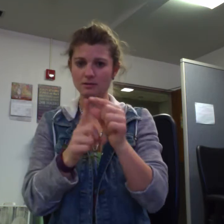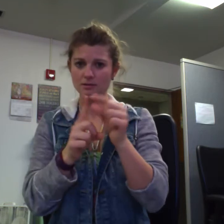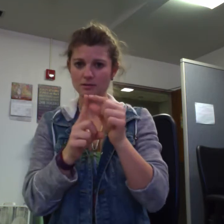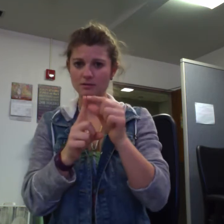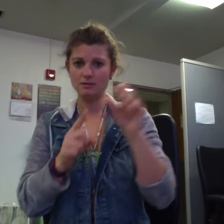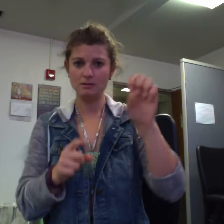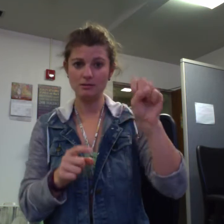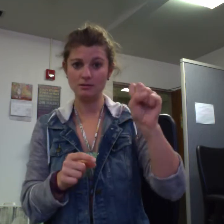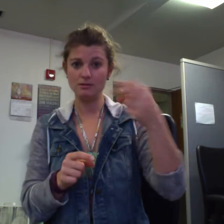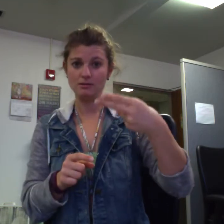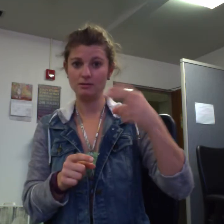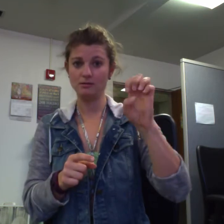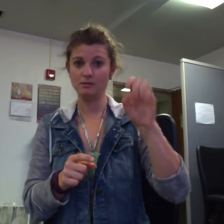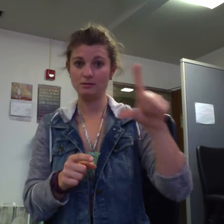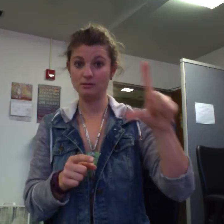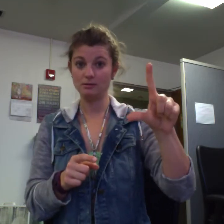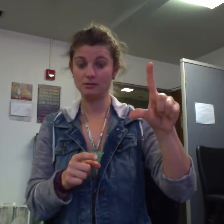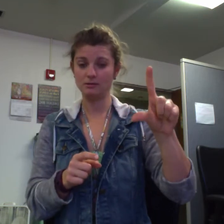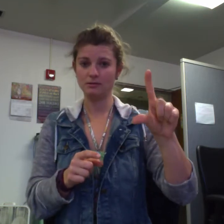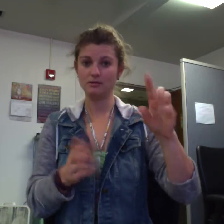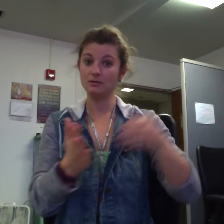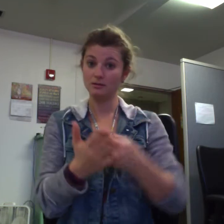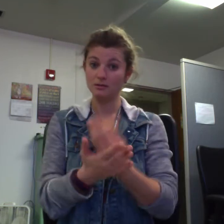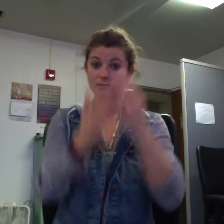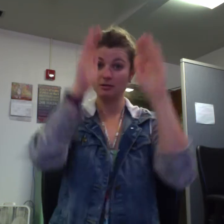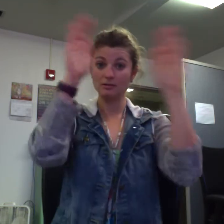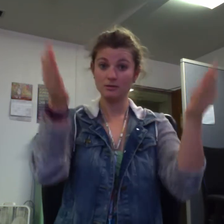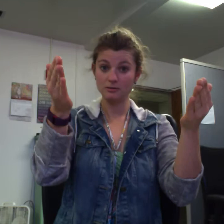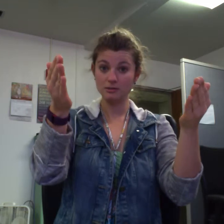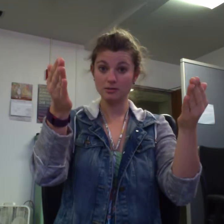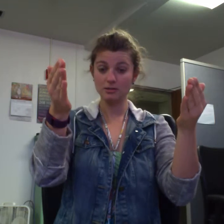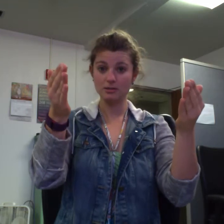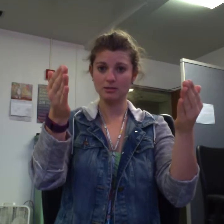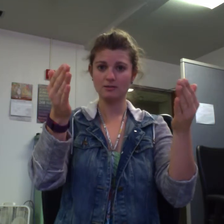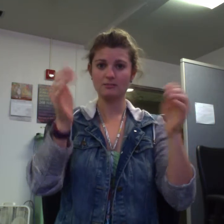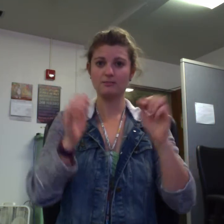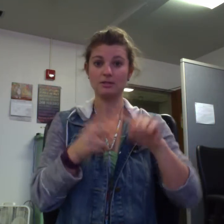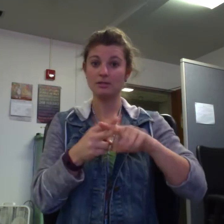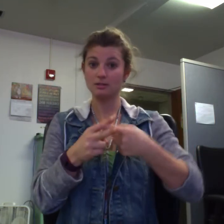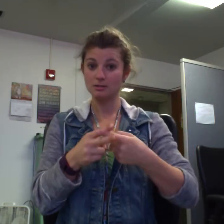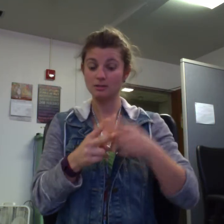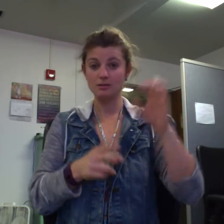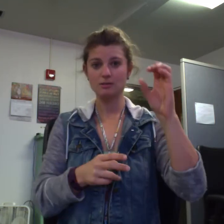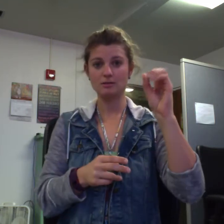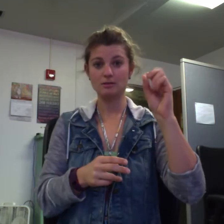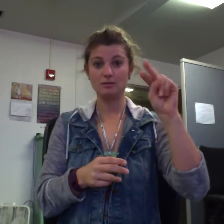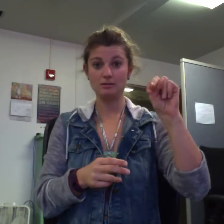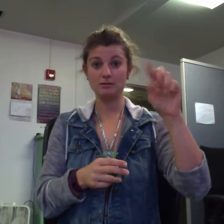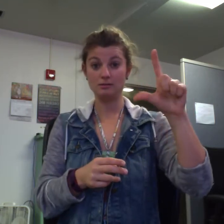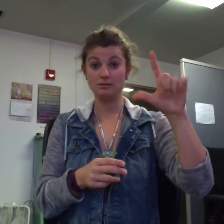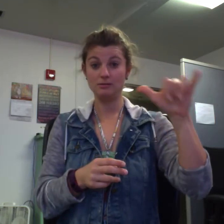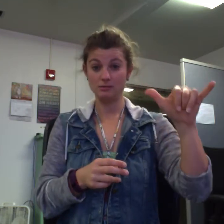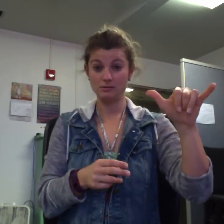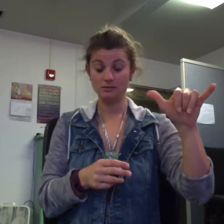for us a new chunk that begins with the word only, and a comma here that also separates the